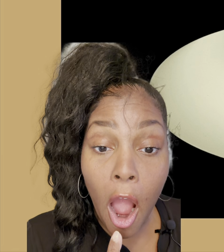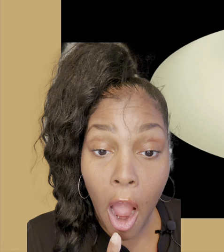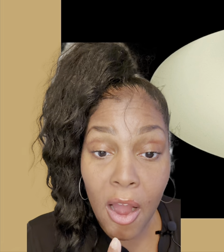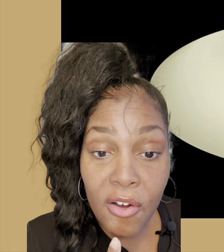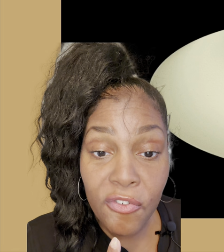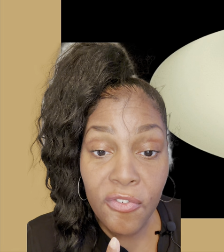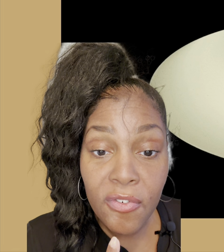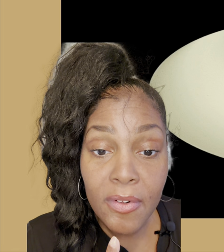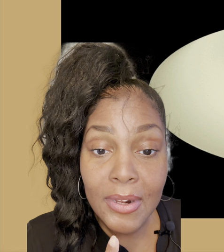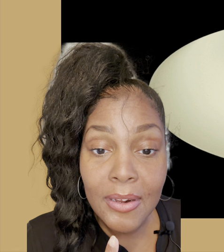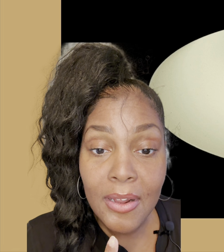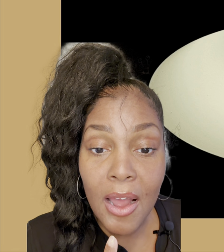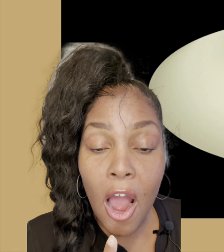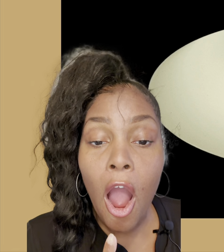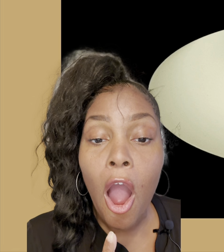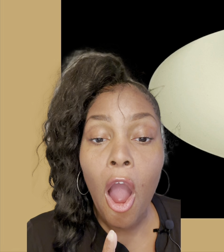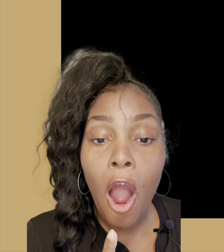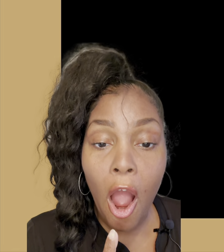Off.